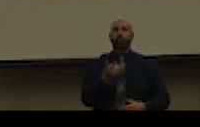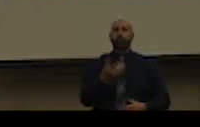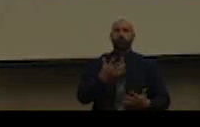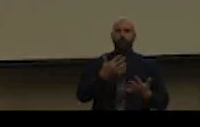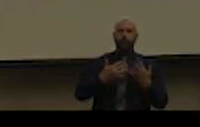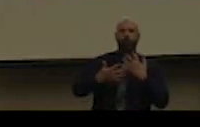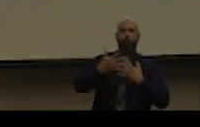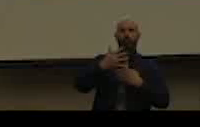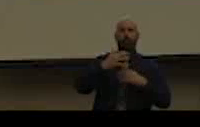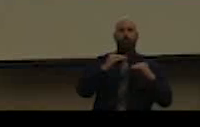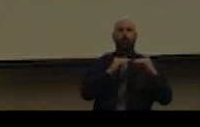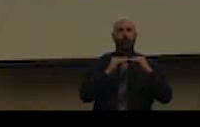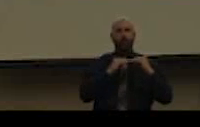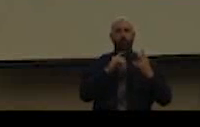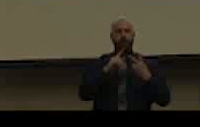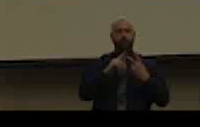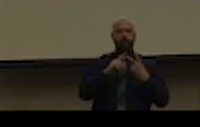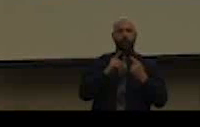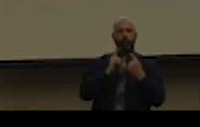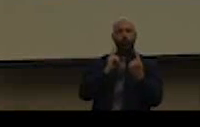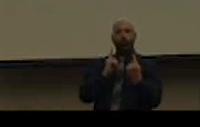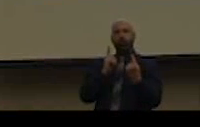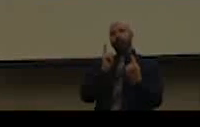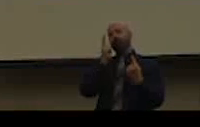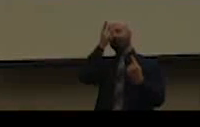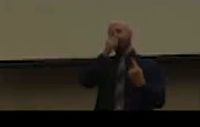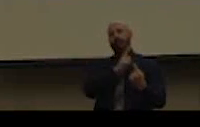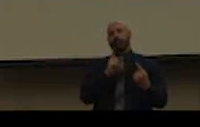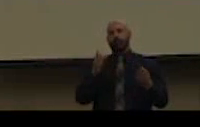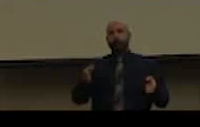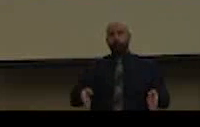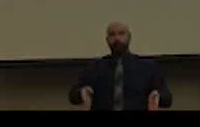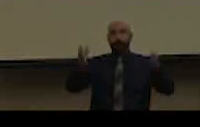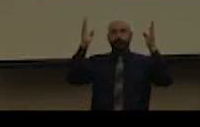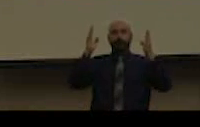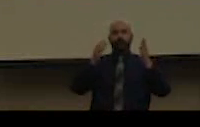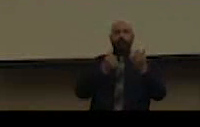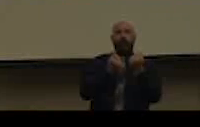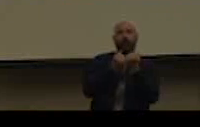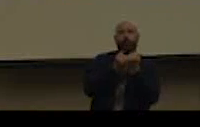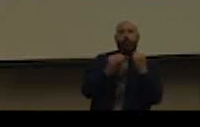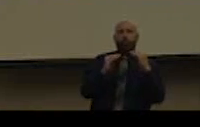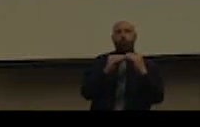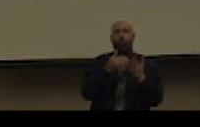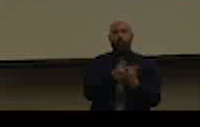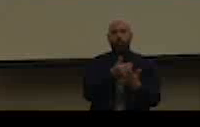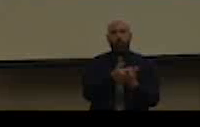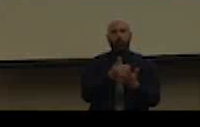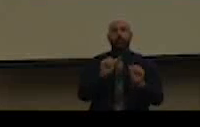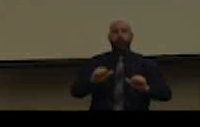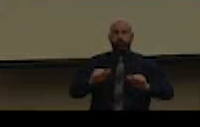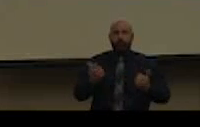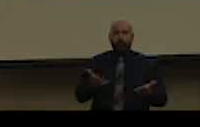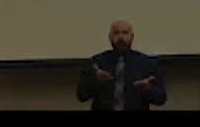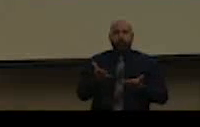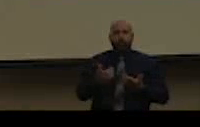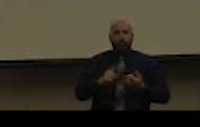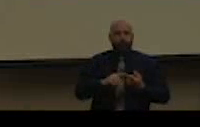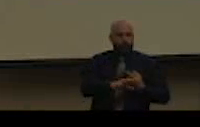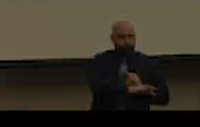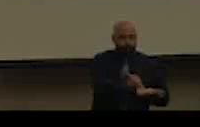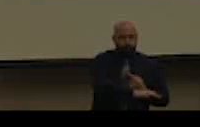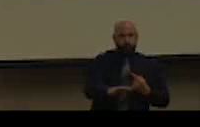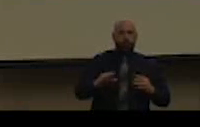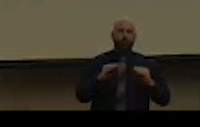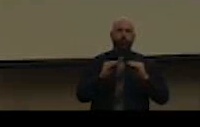street advocating for more funds to be able to serve more children. And so we're hoping to have that to the commission to share within the next couple of